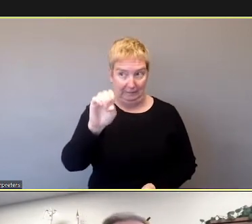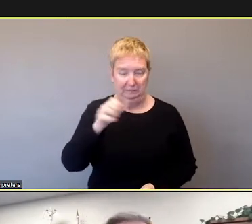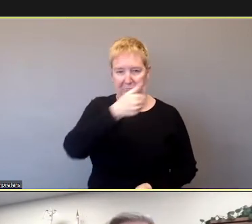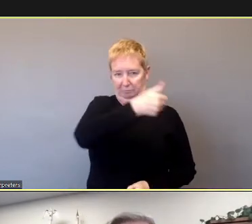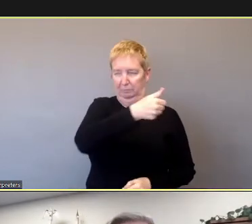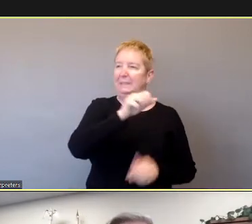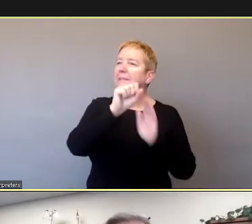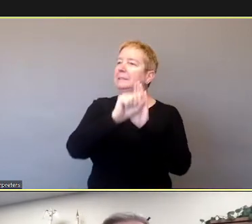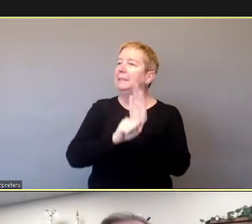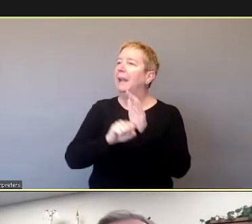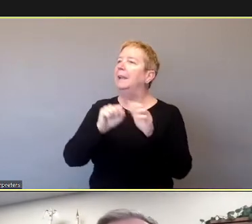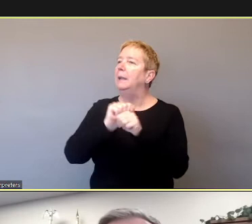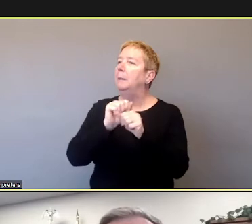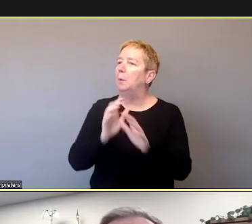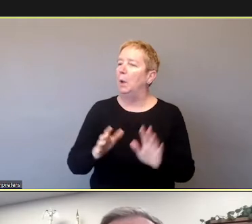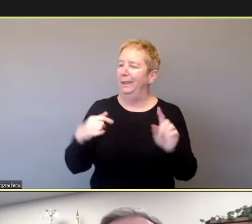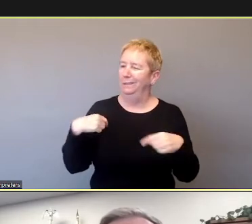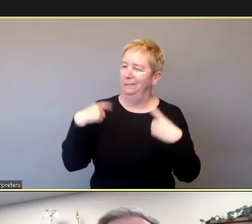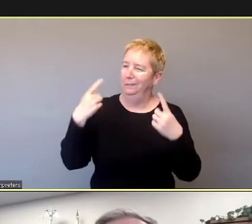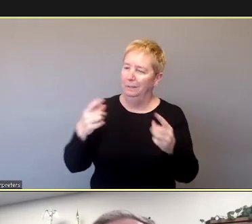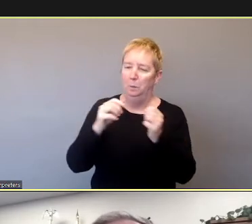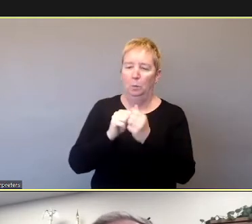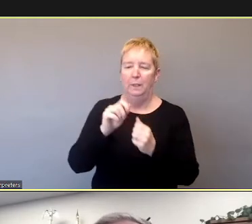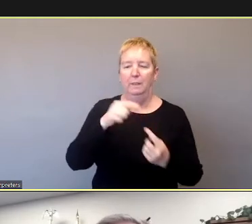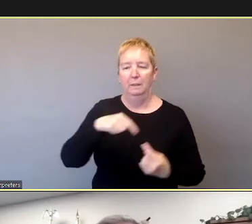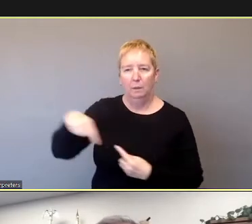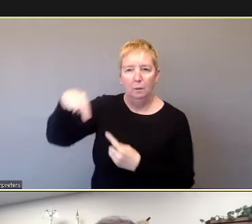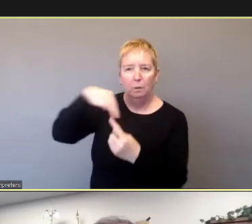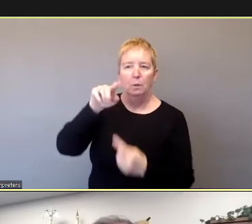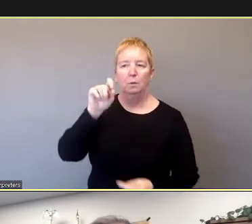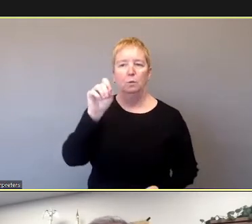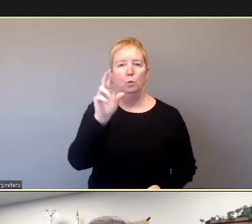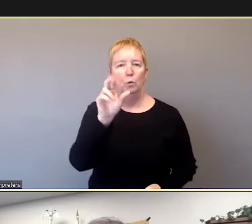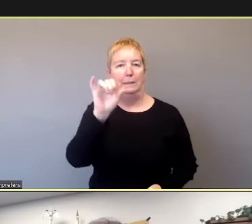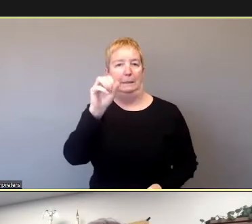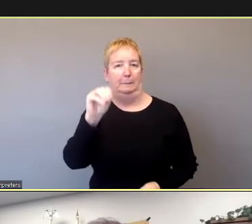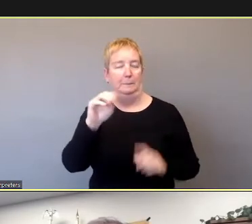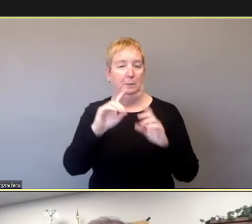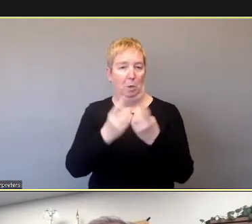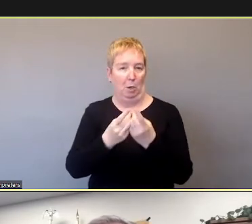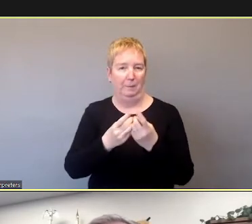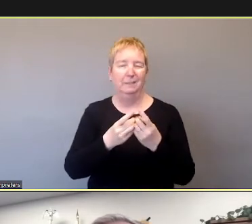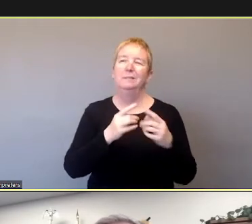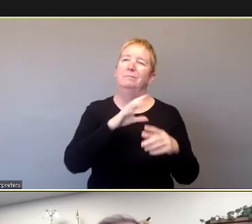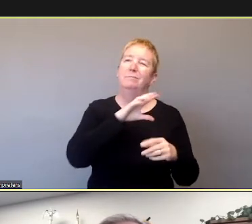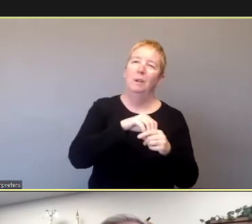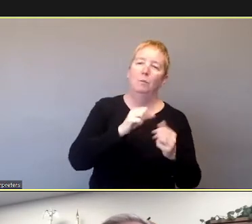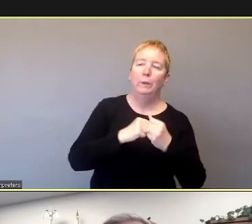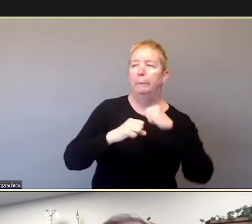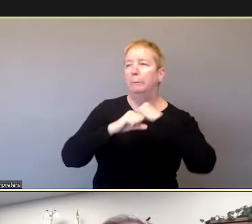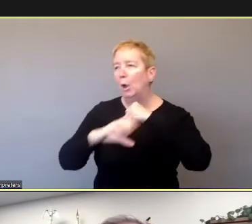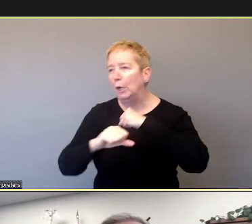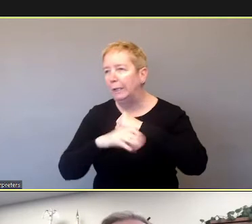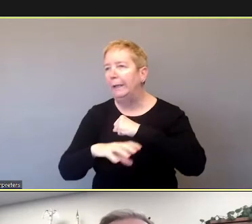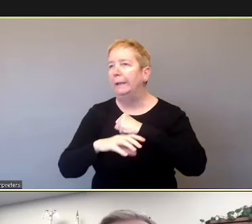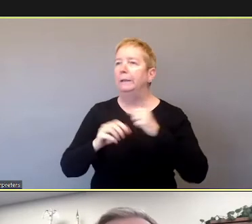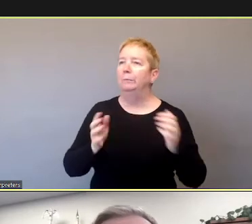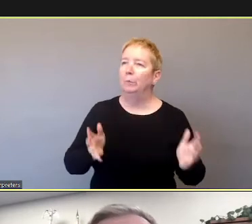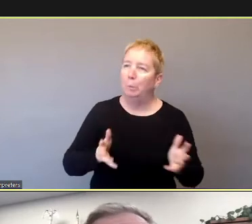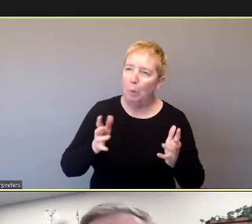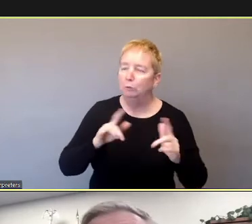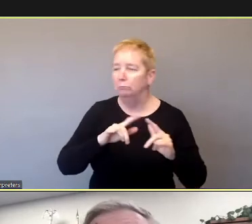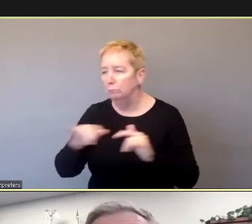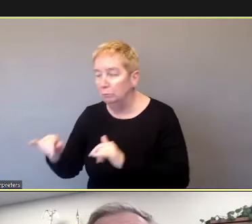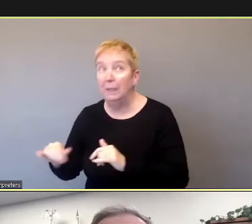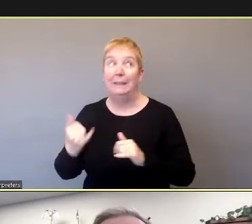the tourism department where she's done marketing there for quite some time. She is coming over as an official